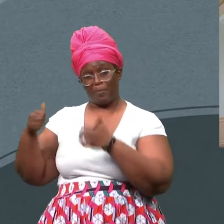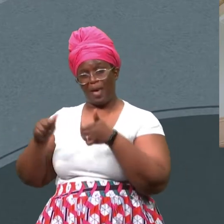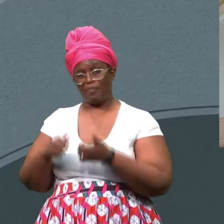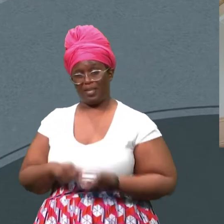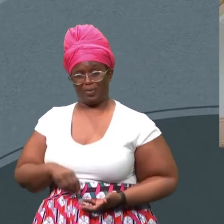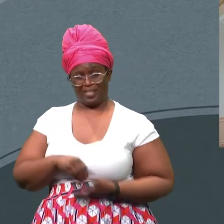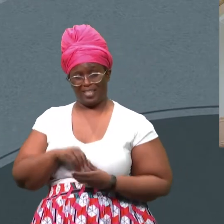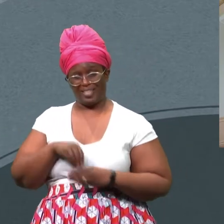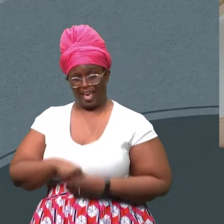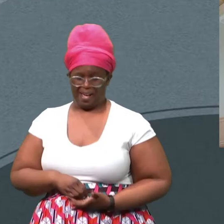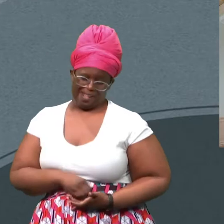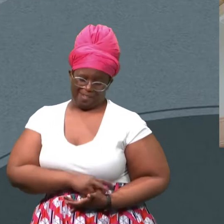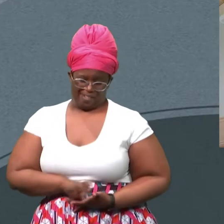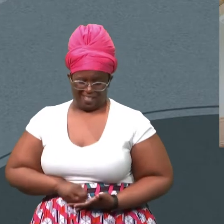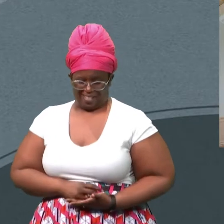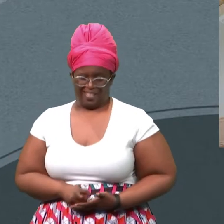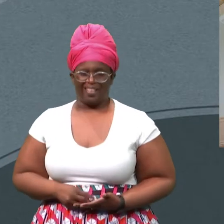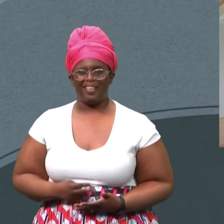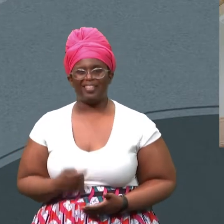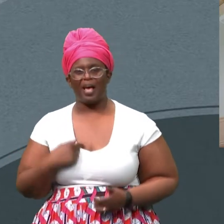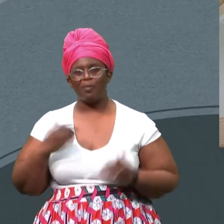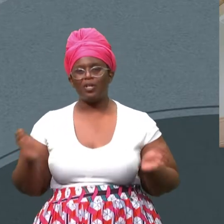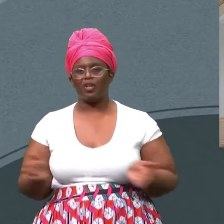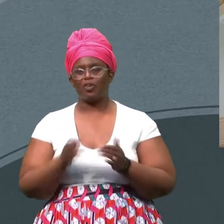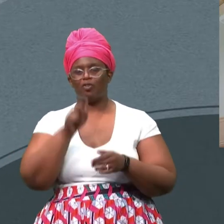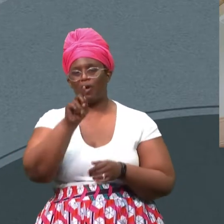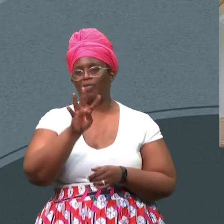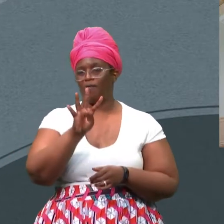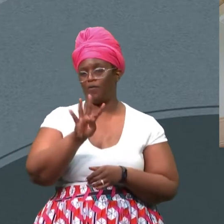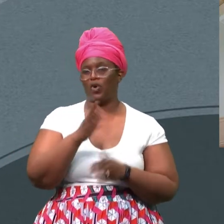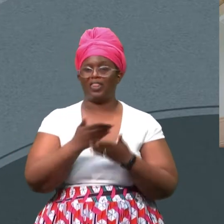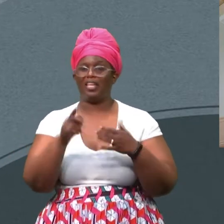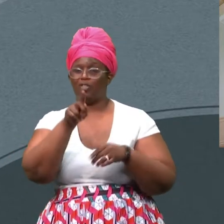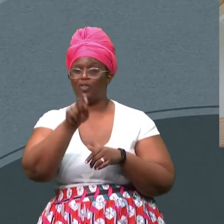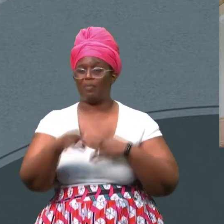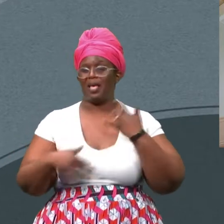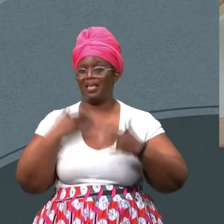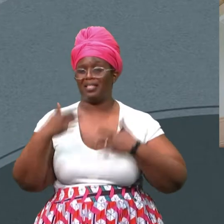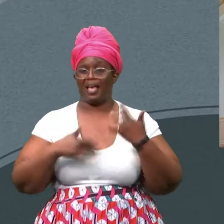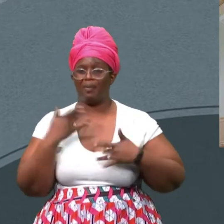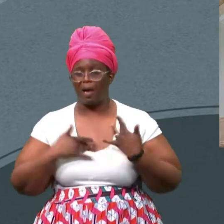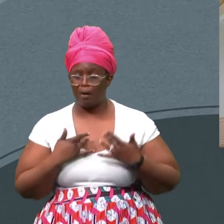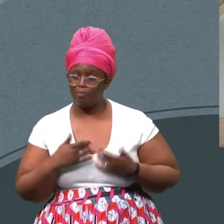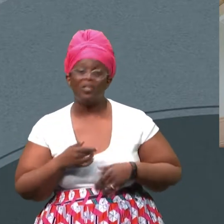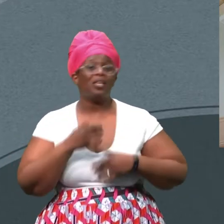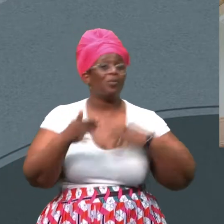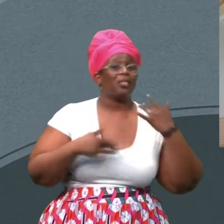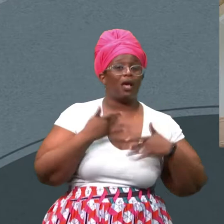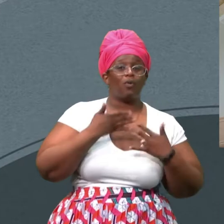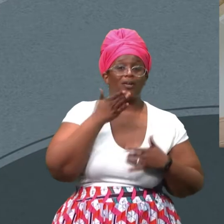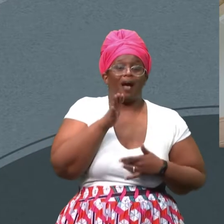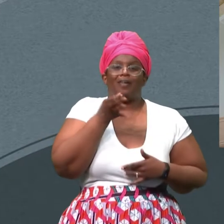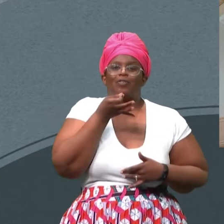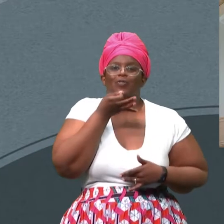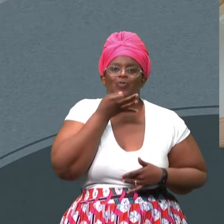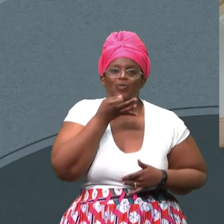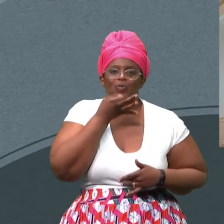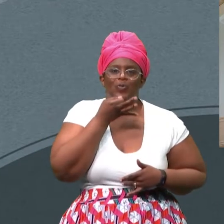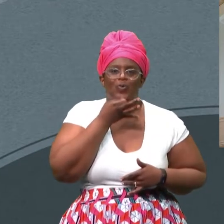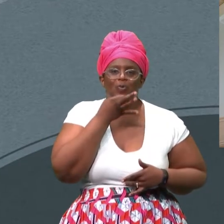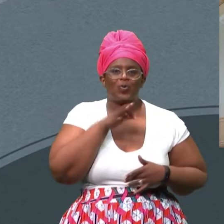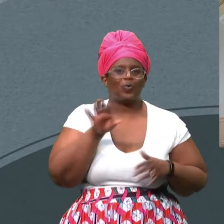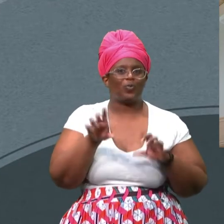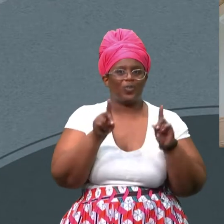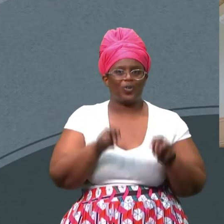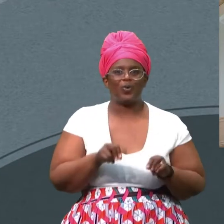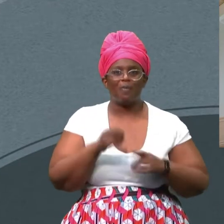to have these four leaps in your life. You first of all ought to leap for what God is about to do. Somebody shout what he's about to do. I don't know